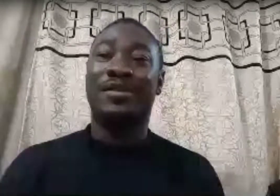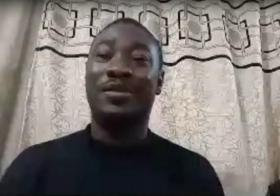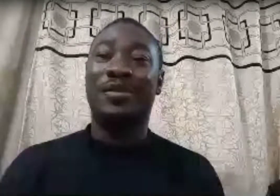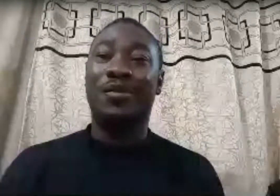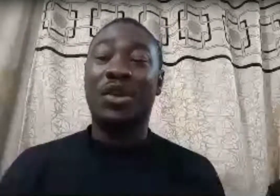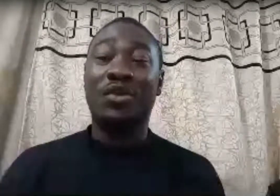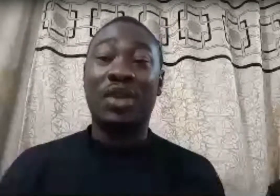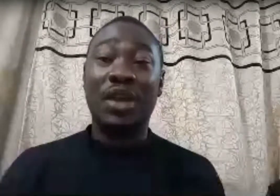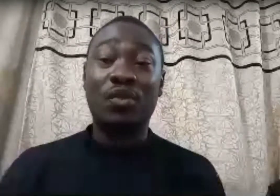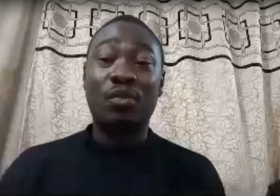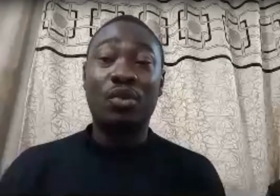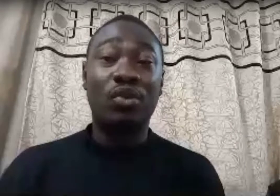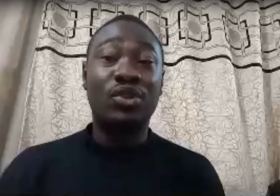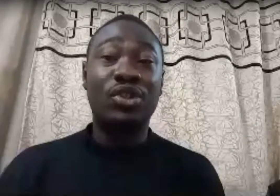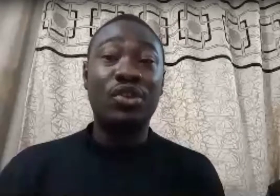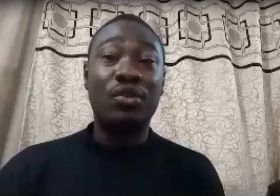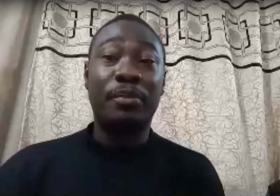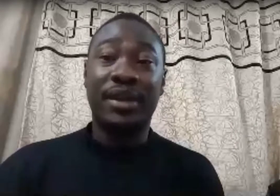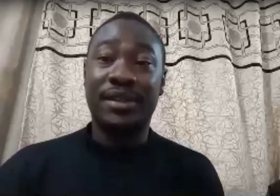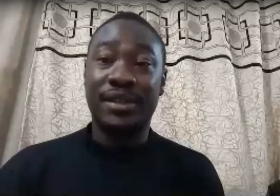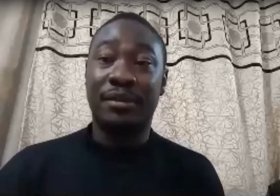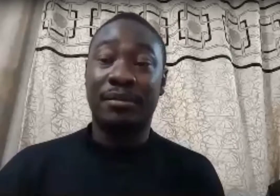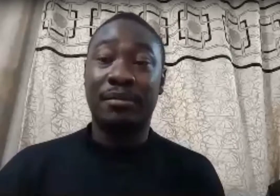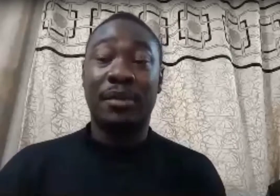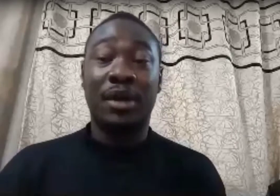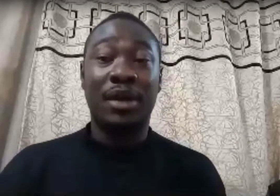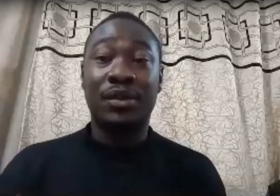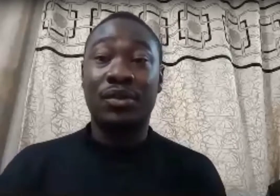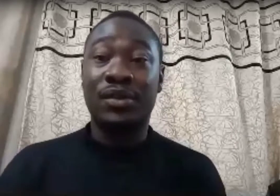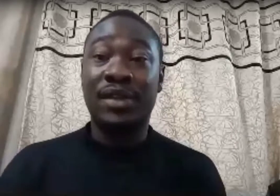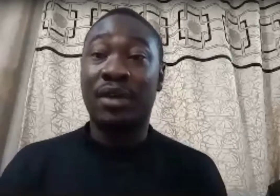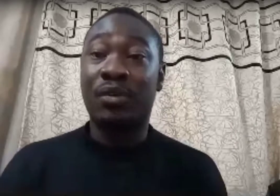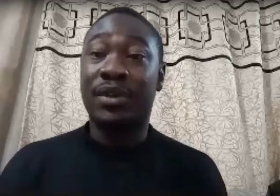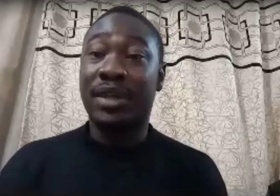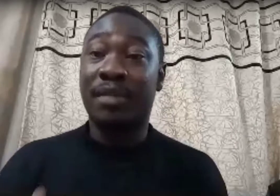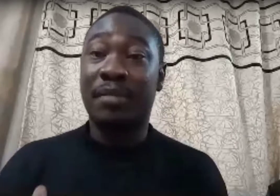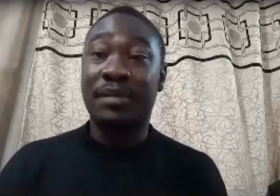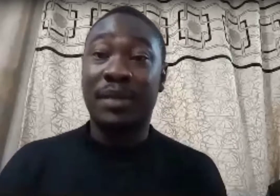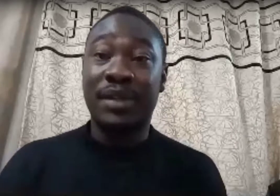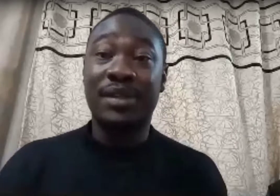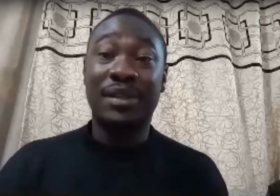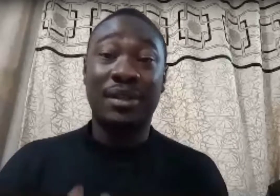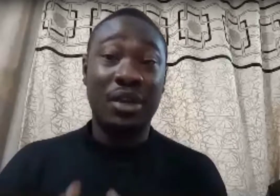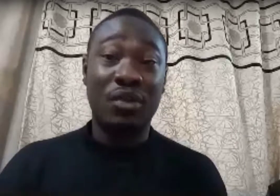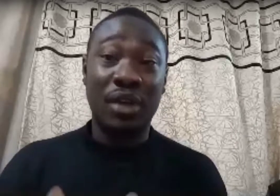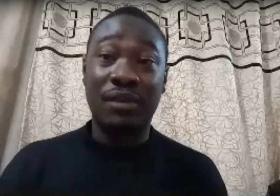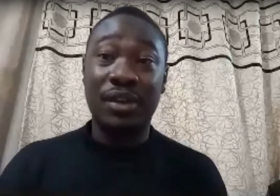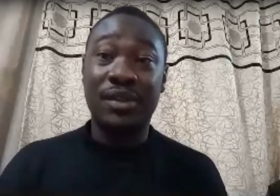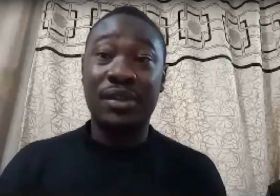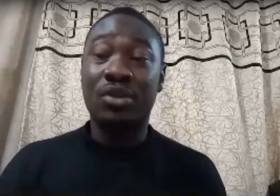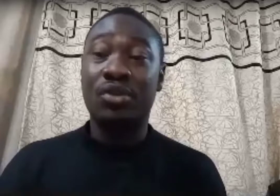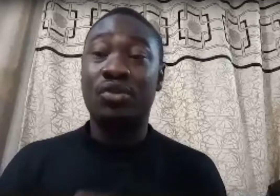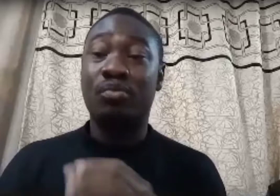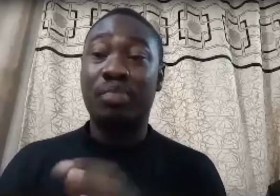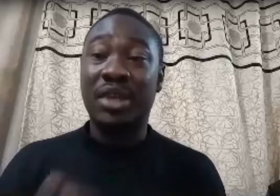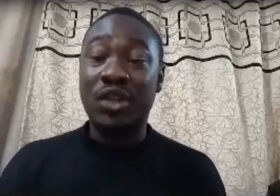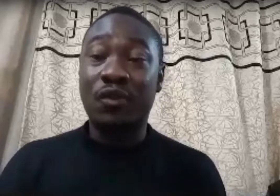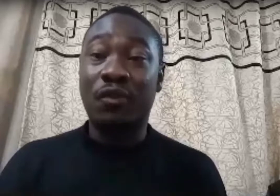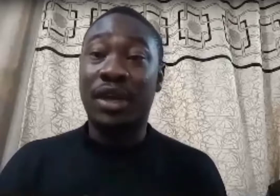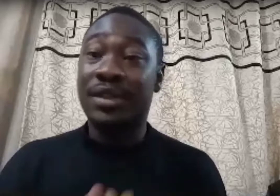I tell you, sign language is like mathematics. The day you leave it, you begin to forget the principles, the methods, and the